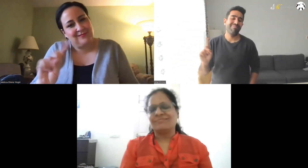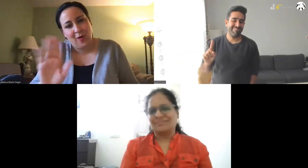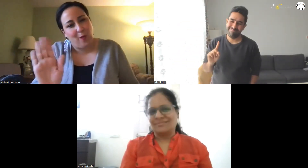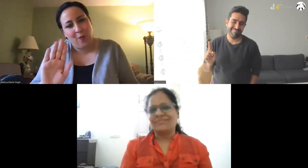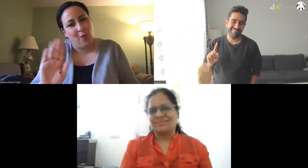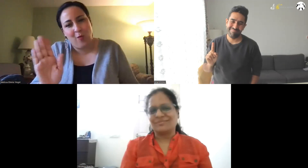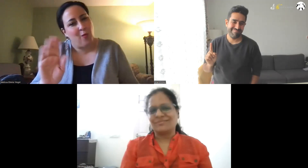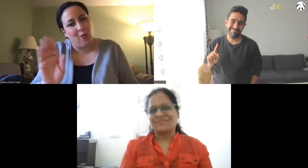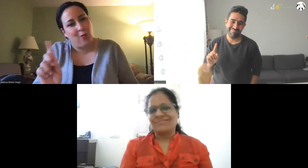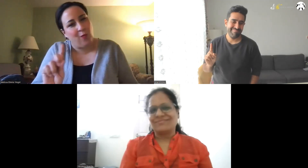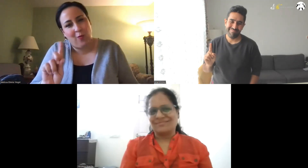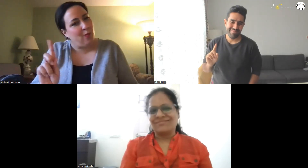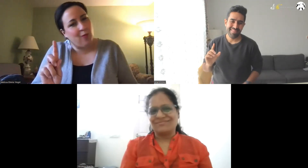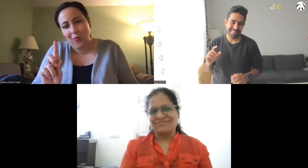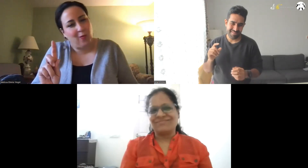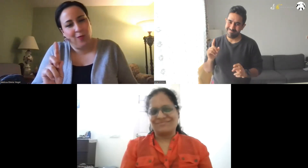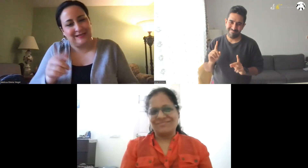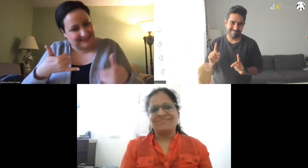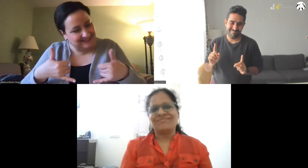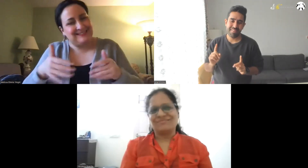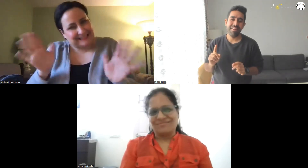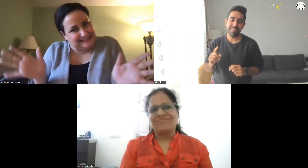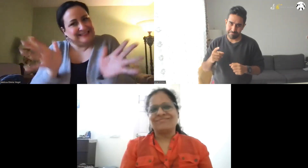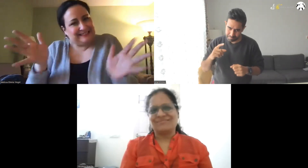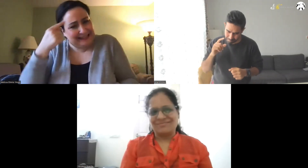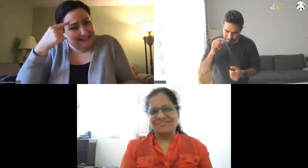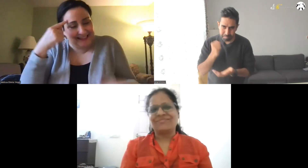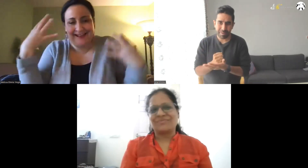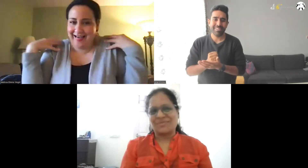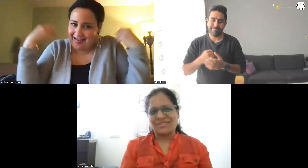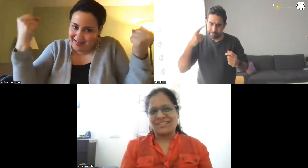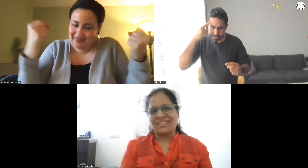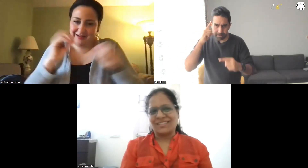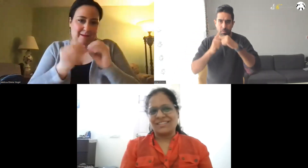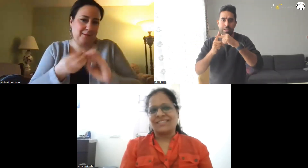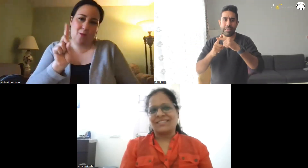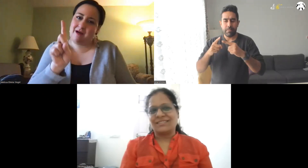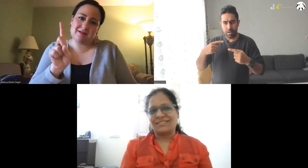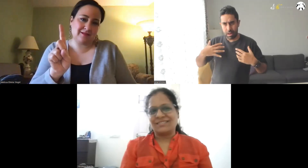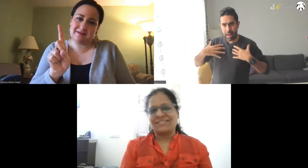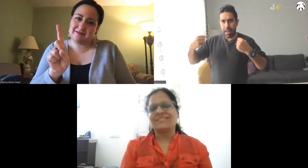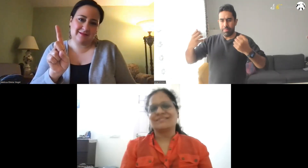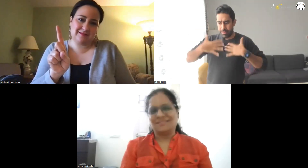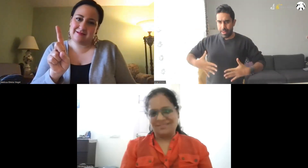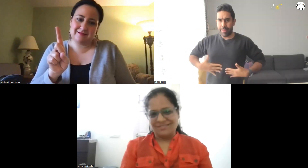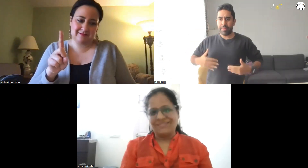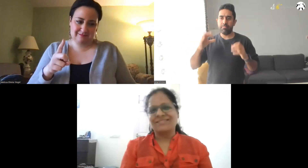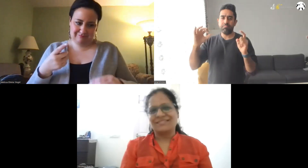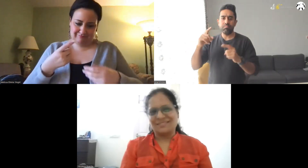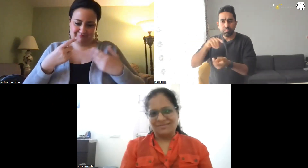or any person who is just keeping on eating something, or just lazy kind of person. Just ignore those